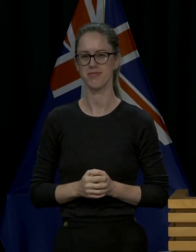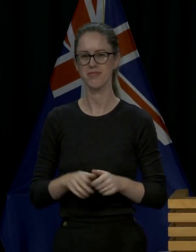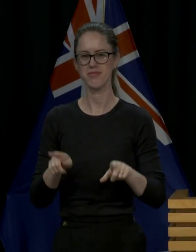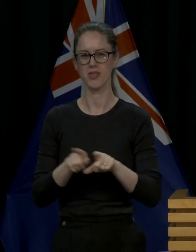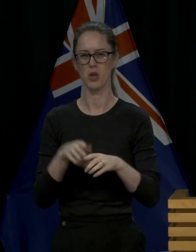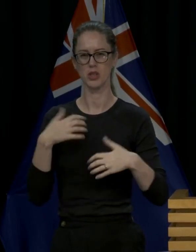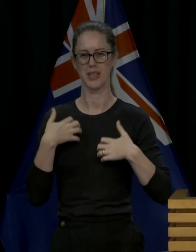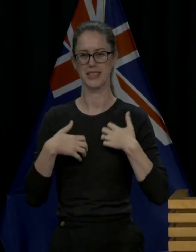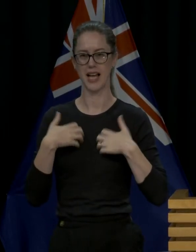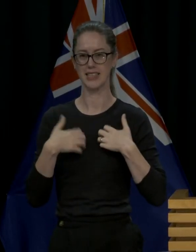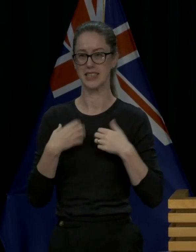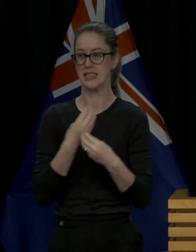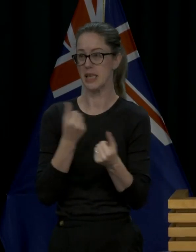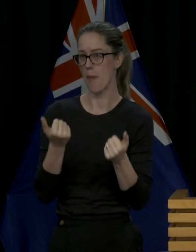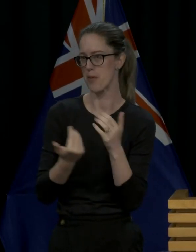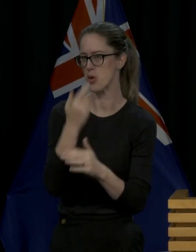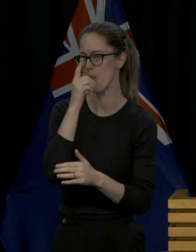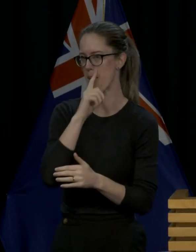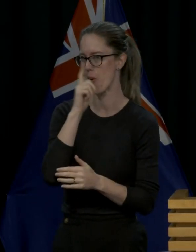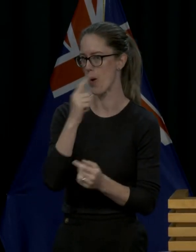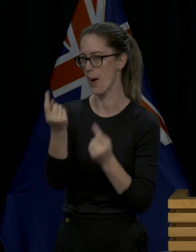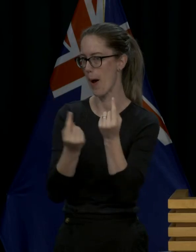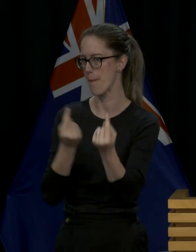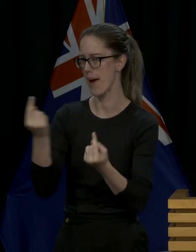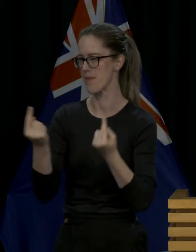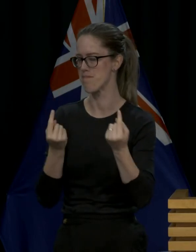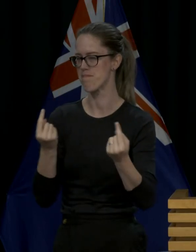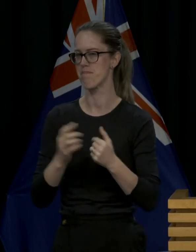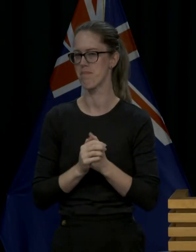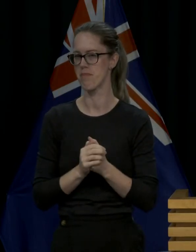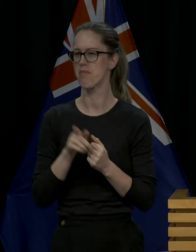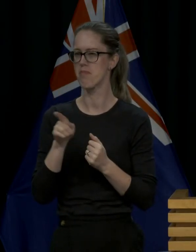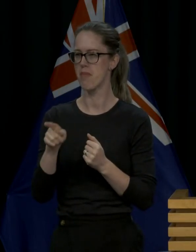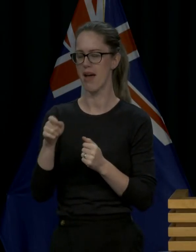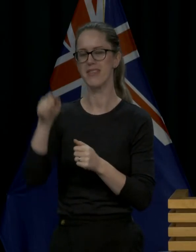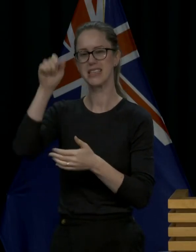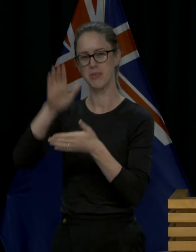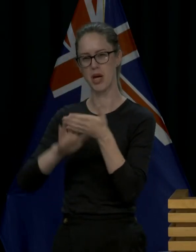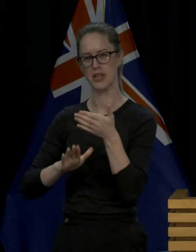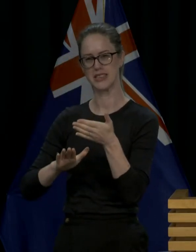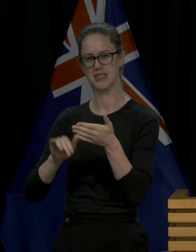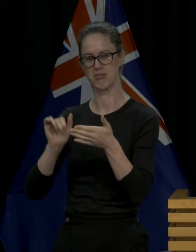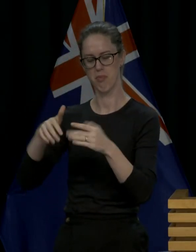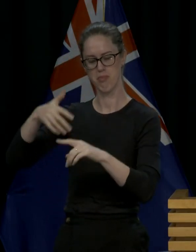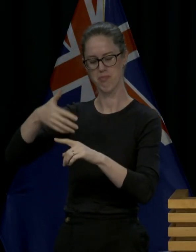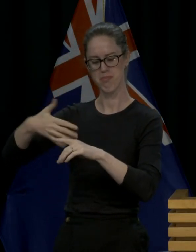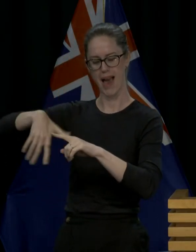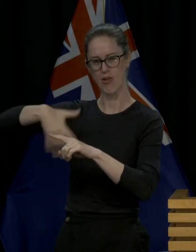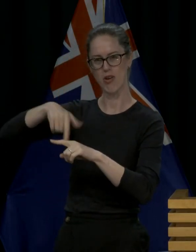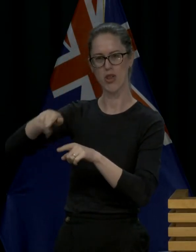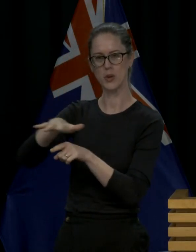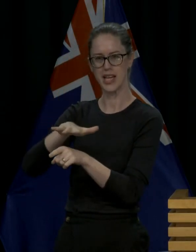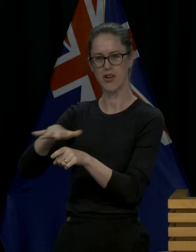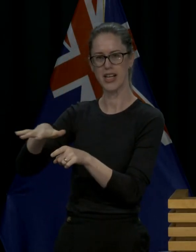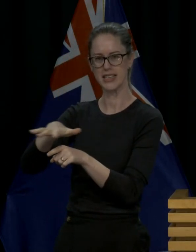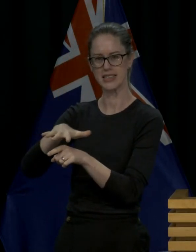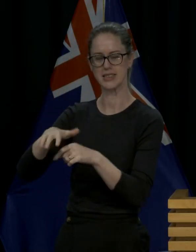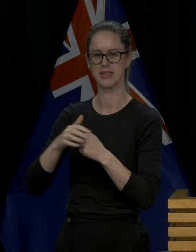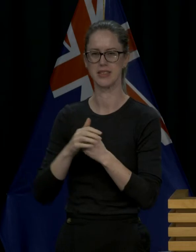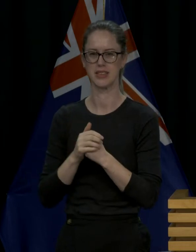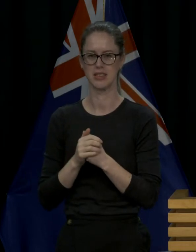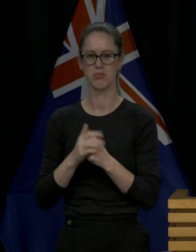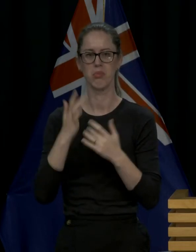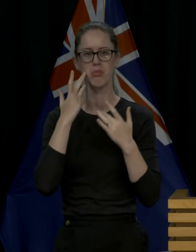be bringing in some new talent, with first-hand experience in the areas that we will be working on, and reflecting